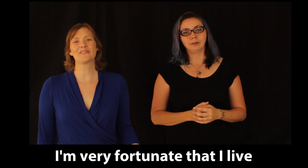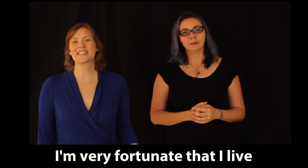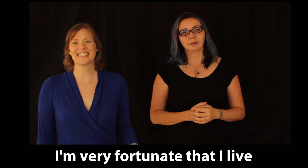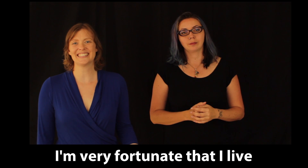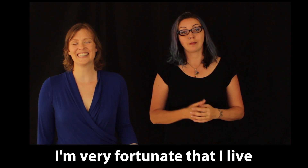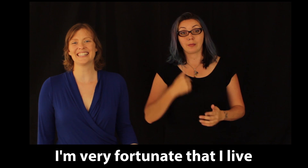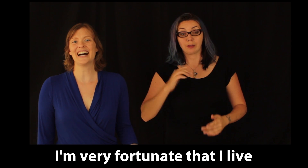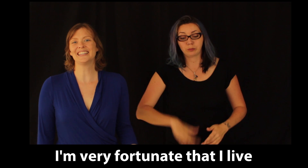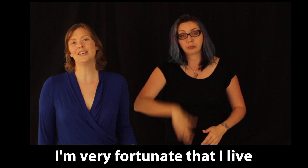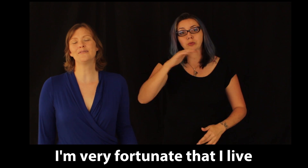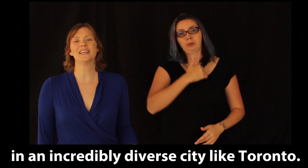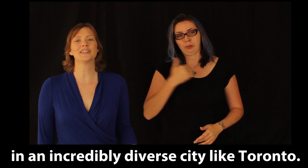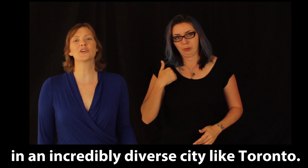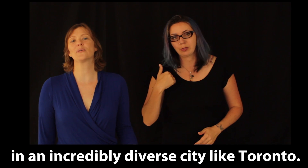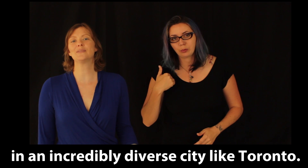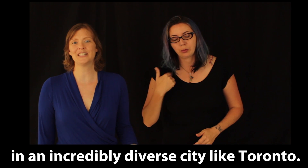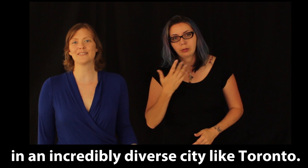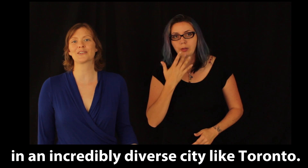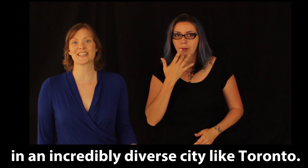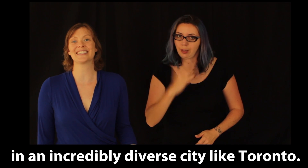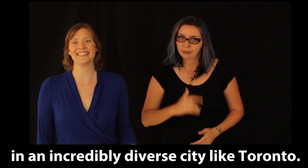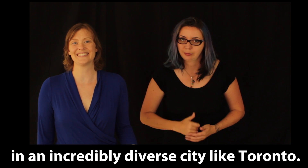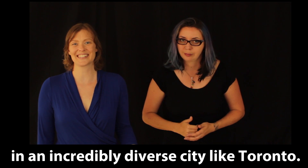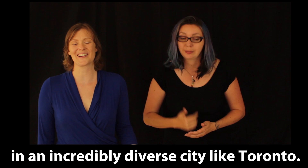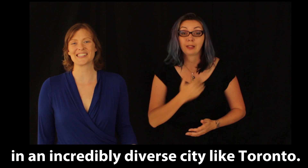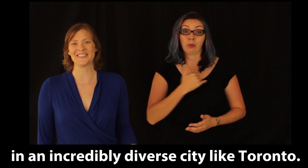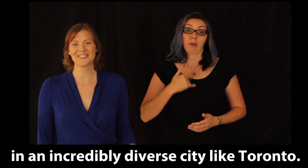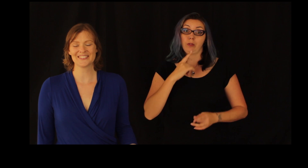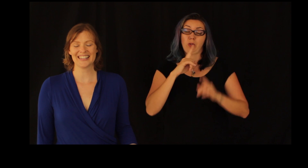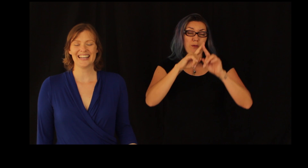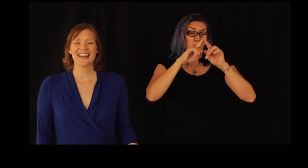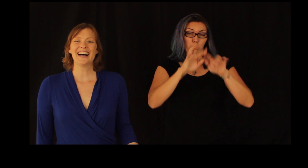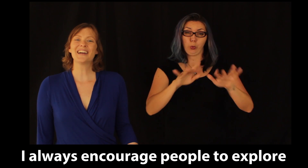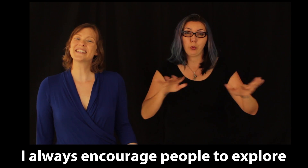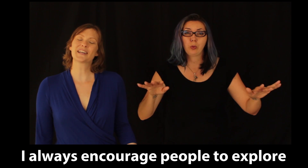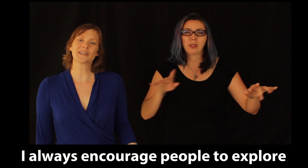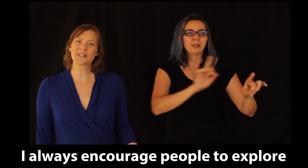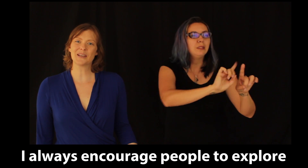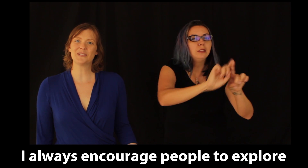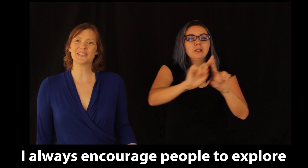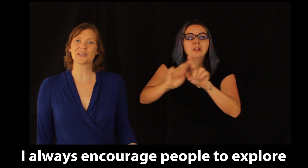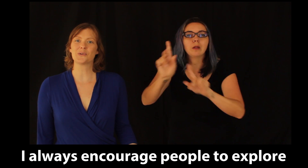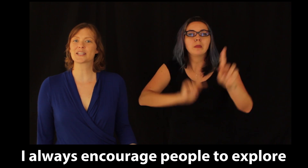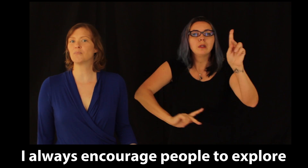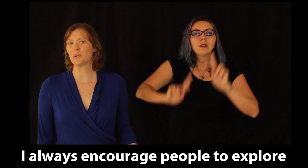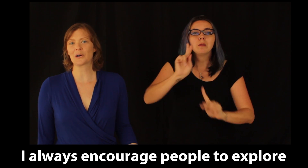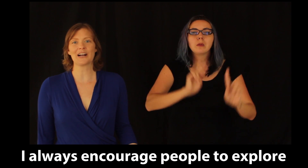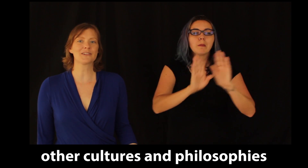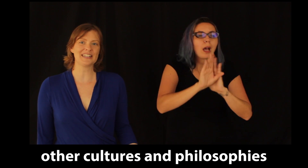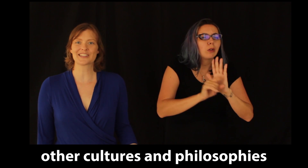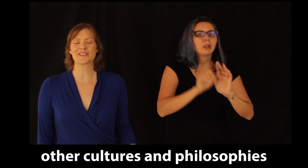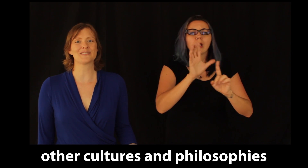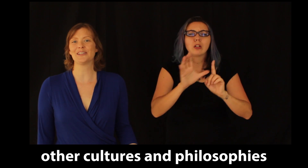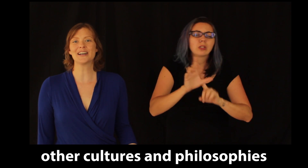I'm very fortunate that I live in an incredibly diverse city like Toronto. I always encourage people to